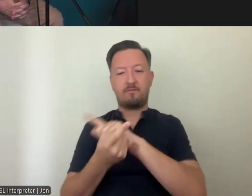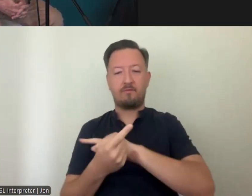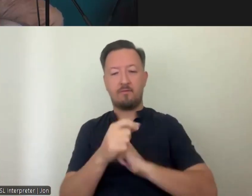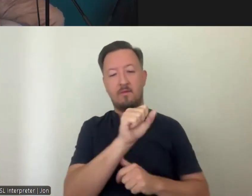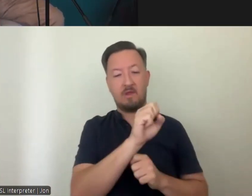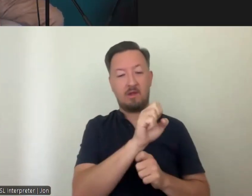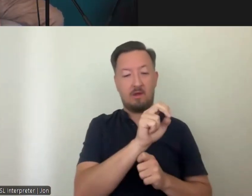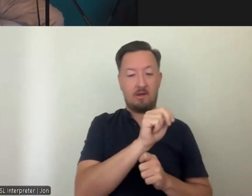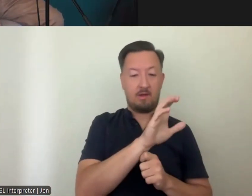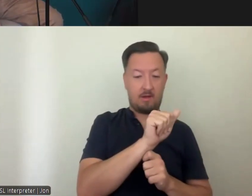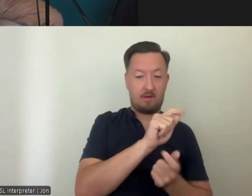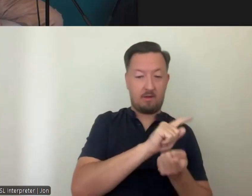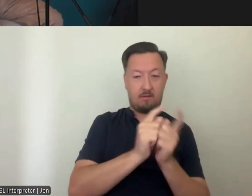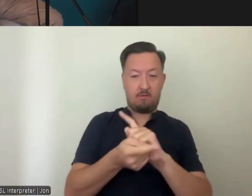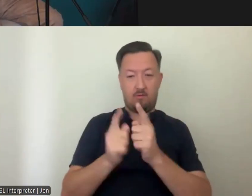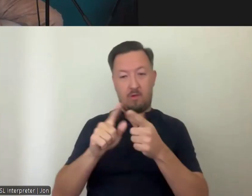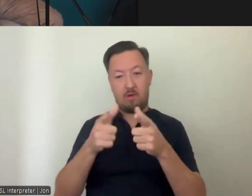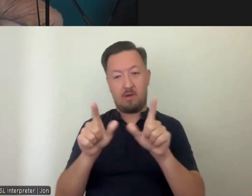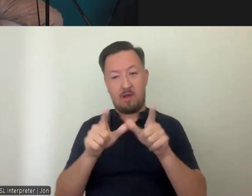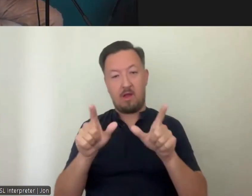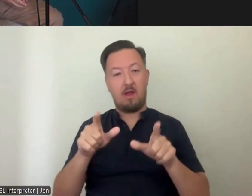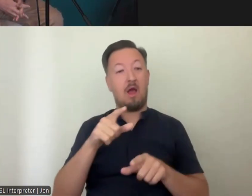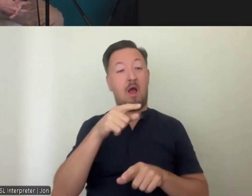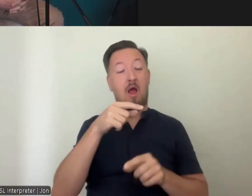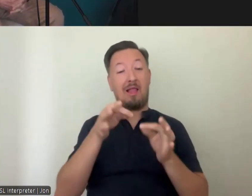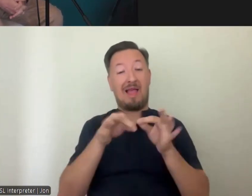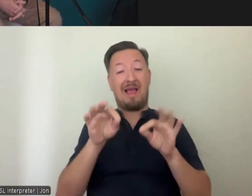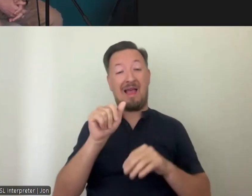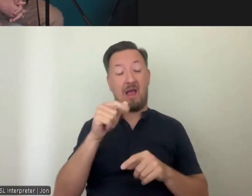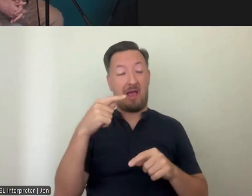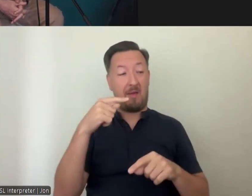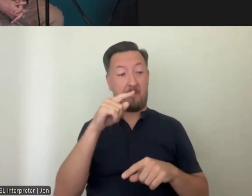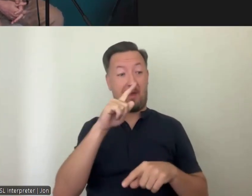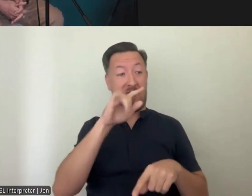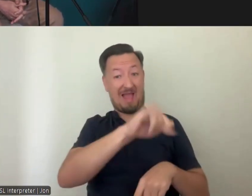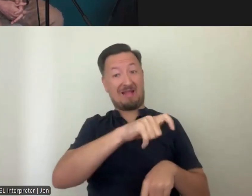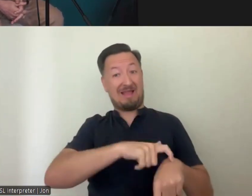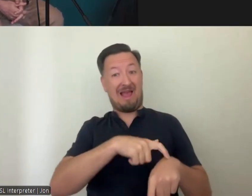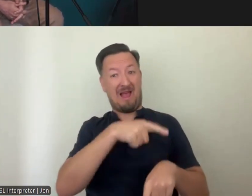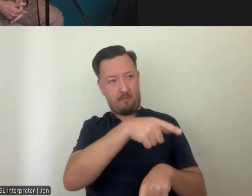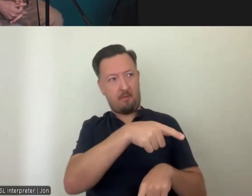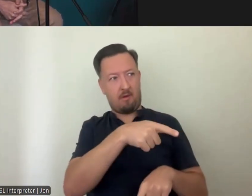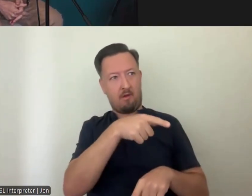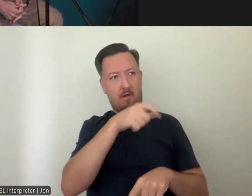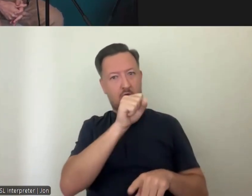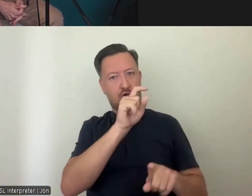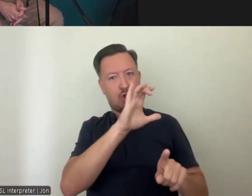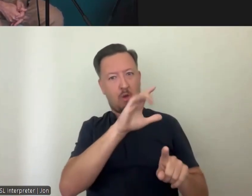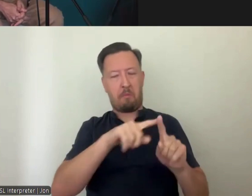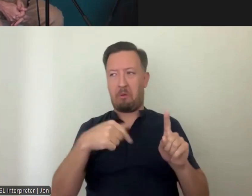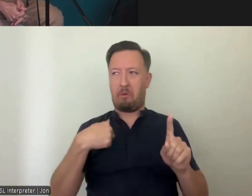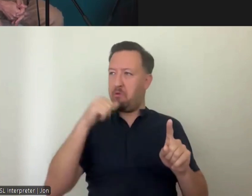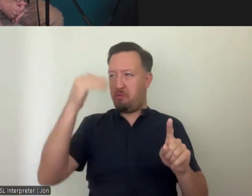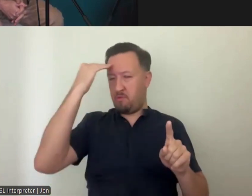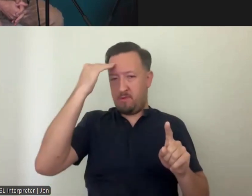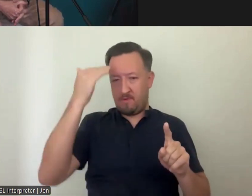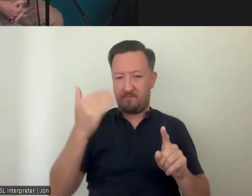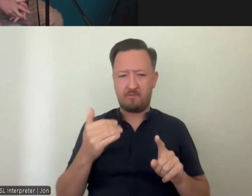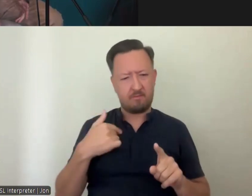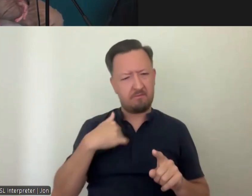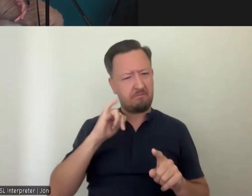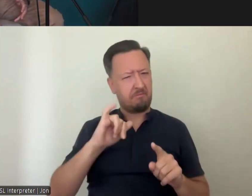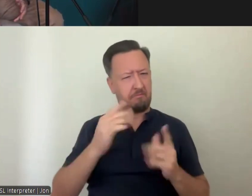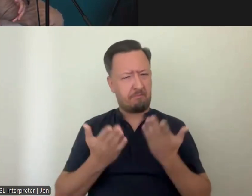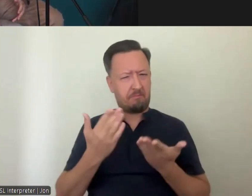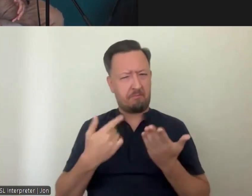Turns out he was a Stoic, although I didn't put the two together at all at the time. So I thought, okay, maybe I should be looking into this thing.